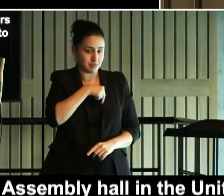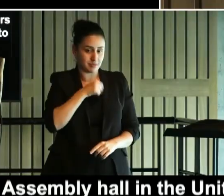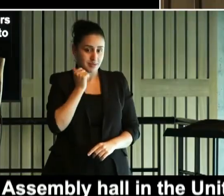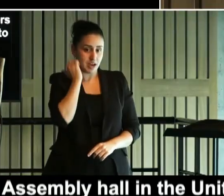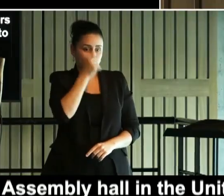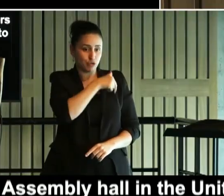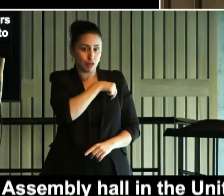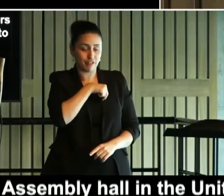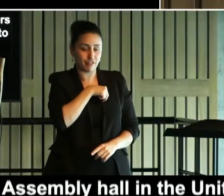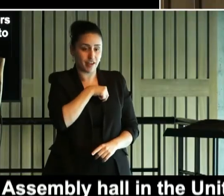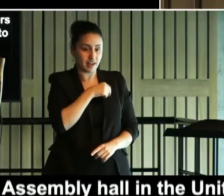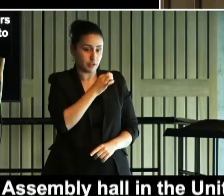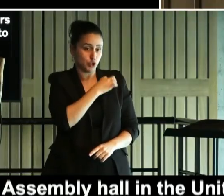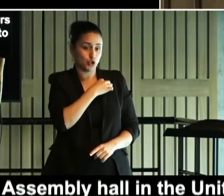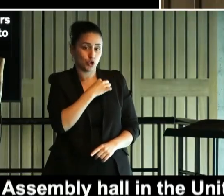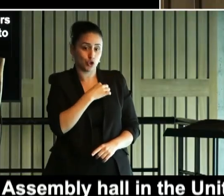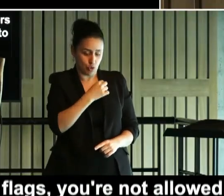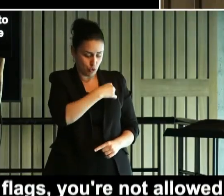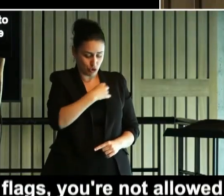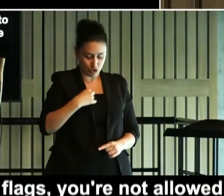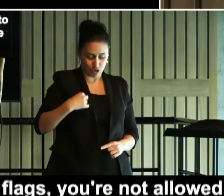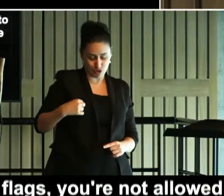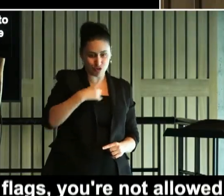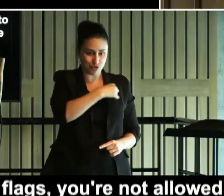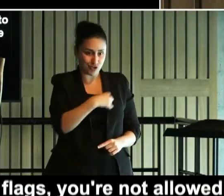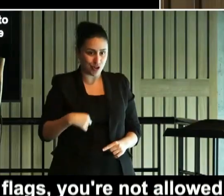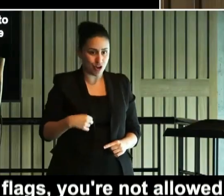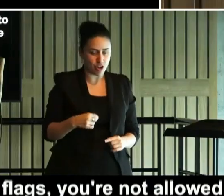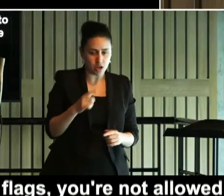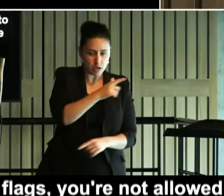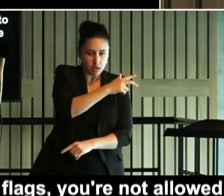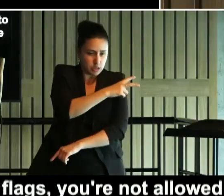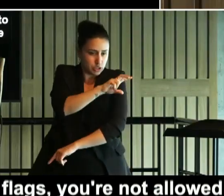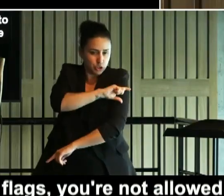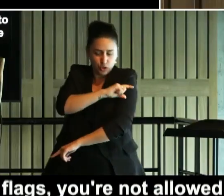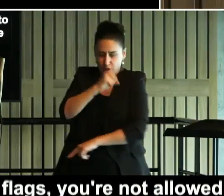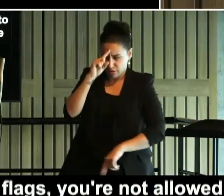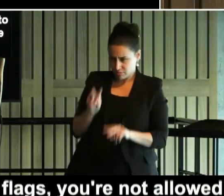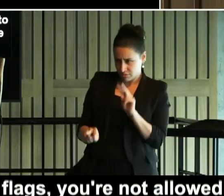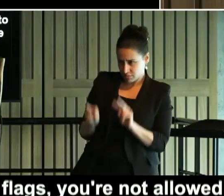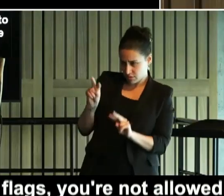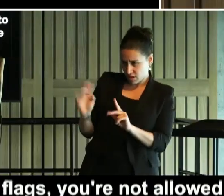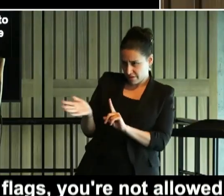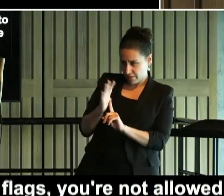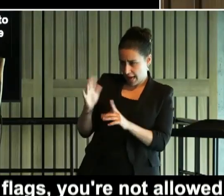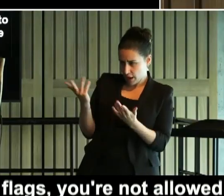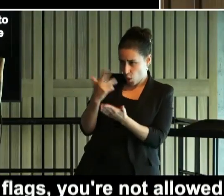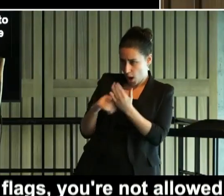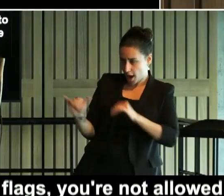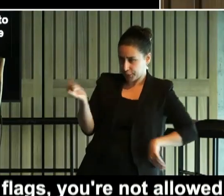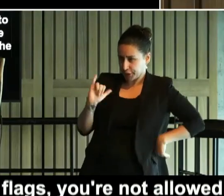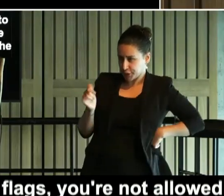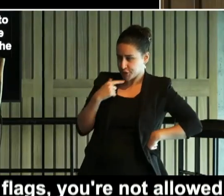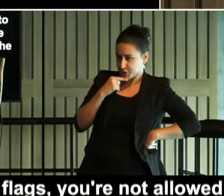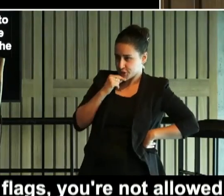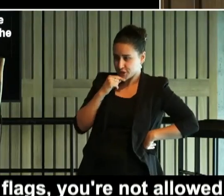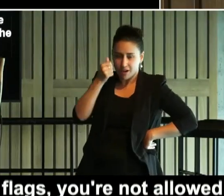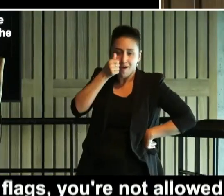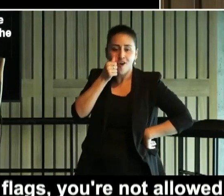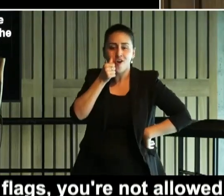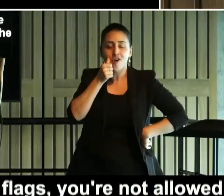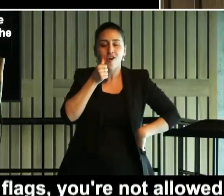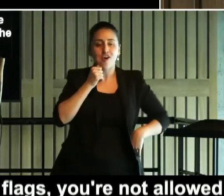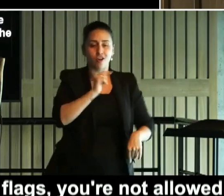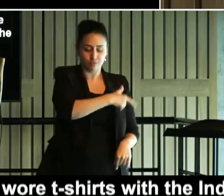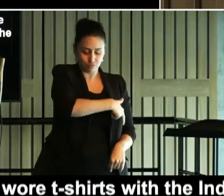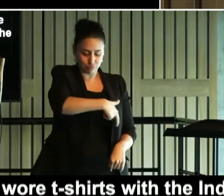flag in dot work on the T-shirts, and security wasn't sure whether they were flags or just nice artwork. So I think we were the